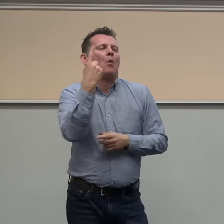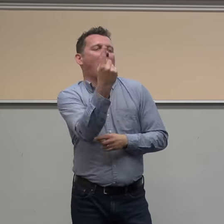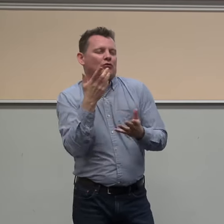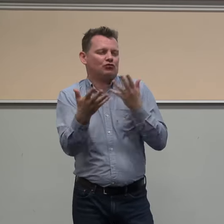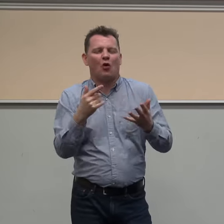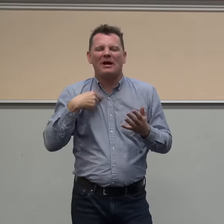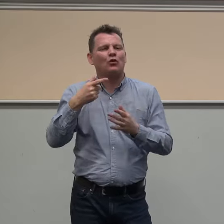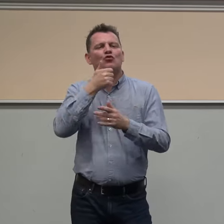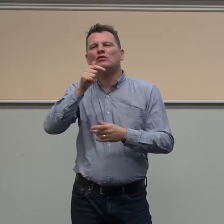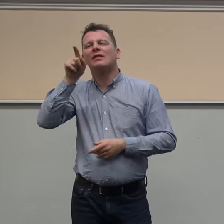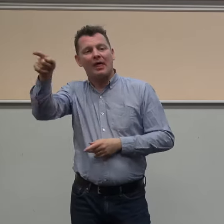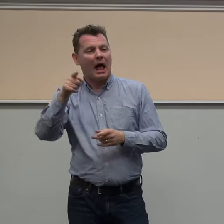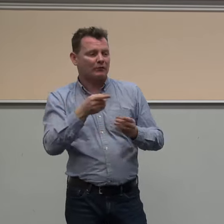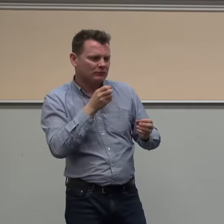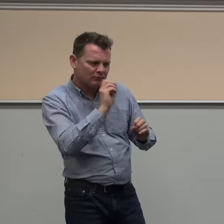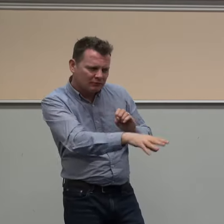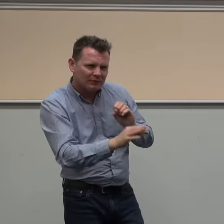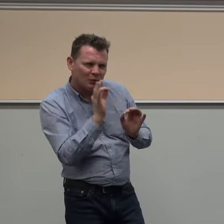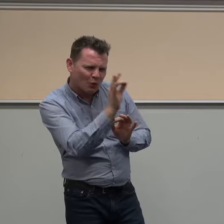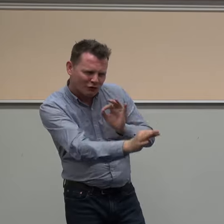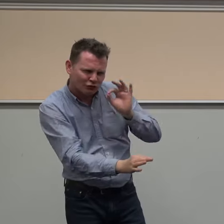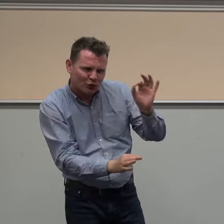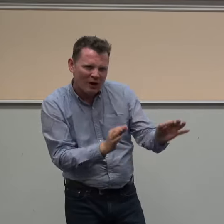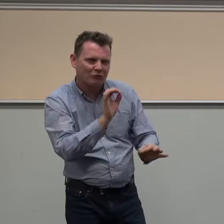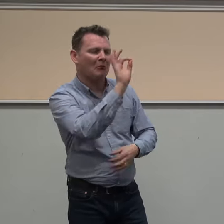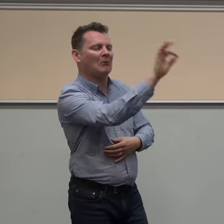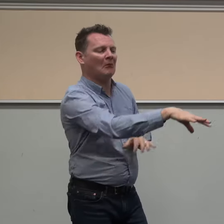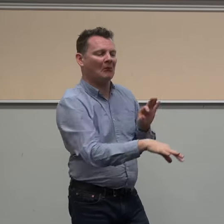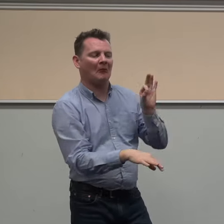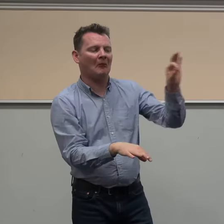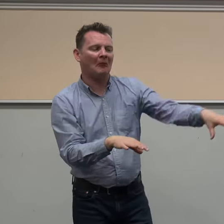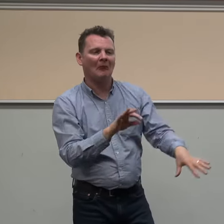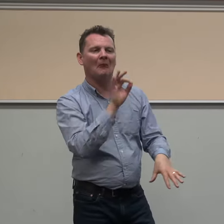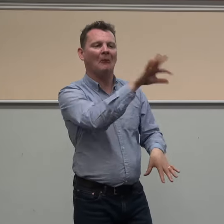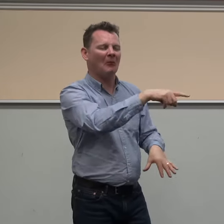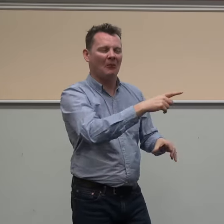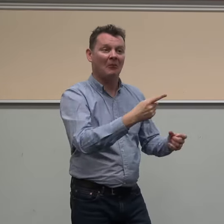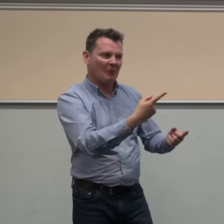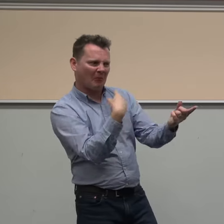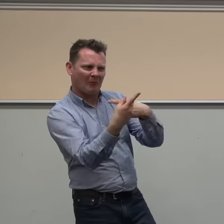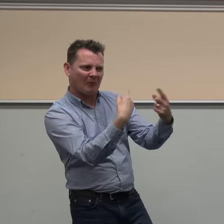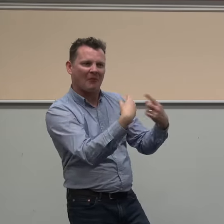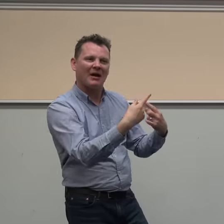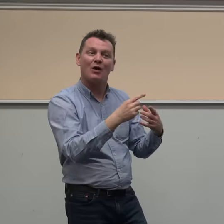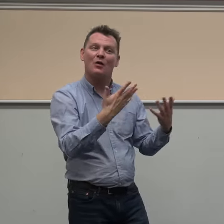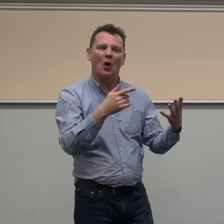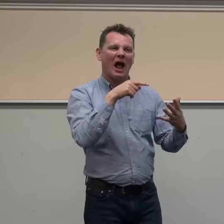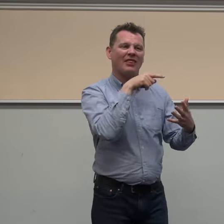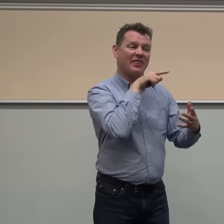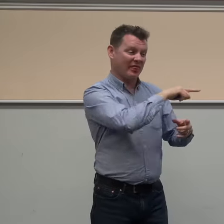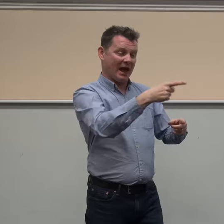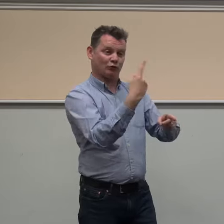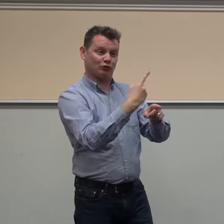about going to theatre generally and what that experience was. So the results don't relate to the one